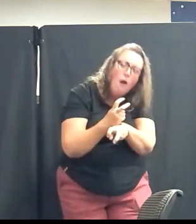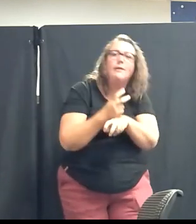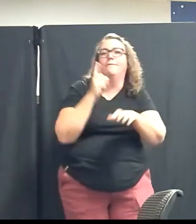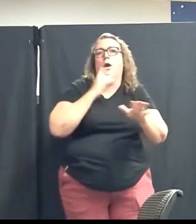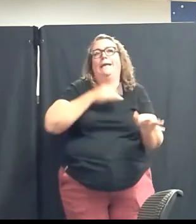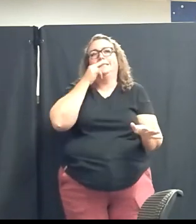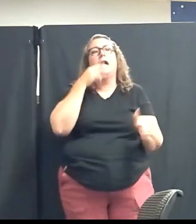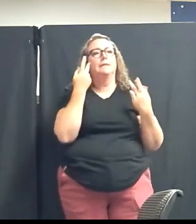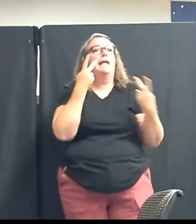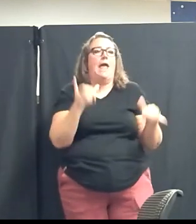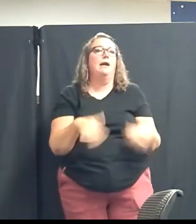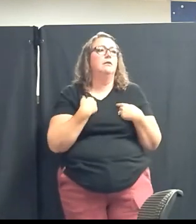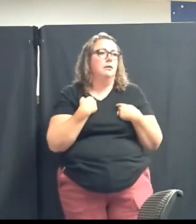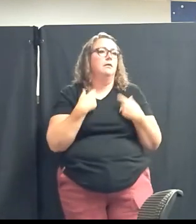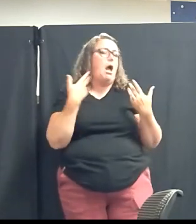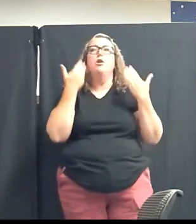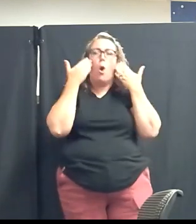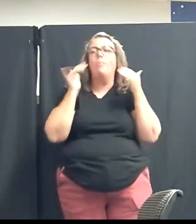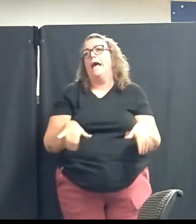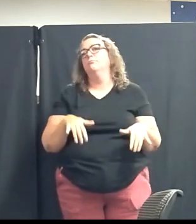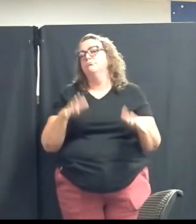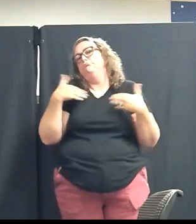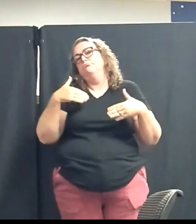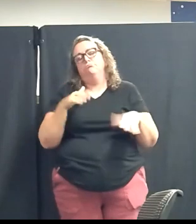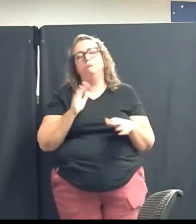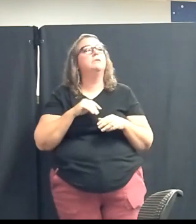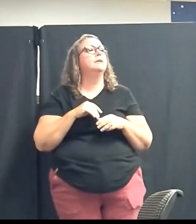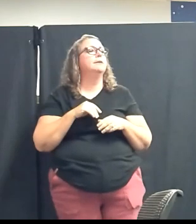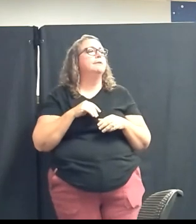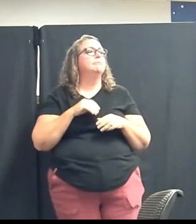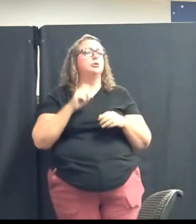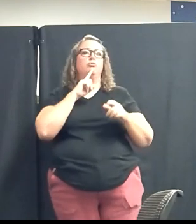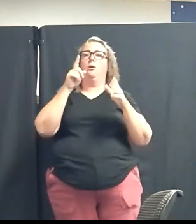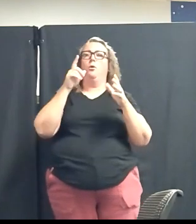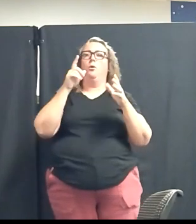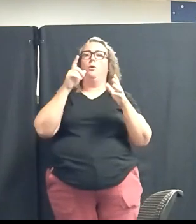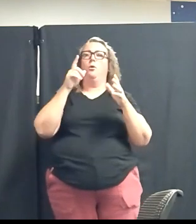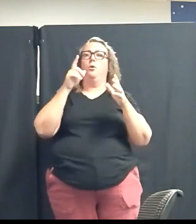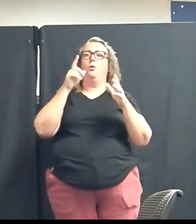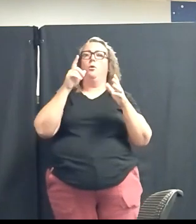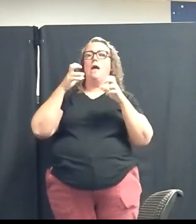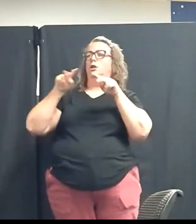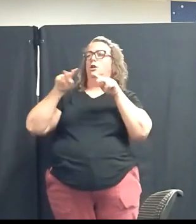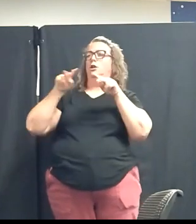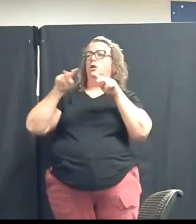ridiculous. And yet our school is phenomenal. I see how my children are growing.